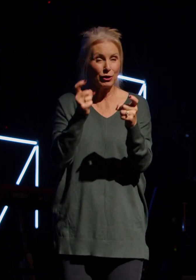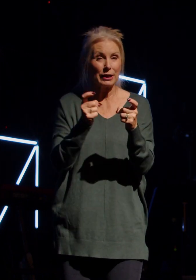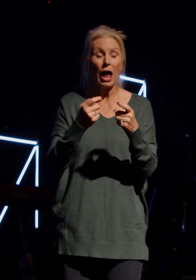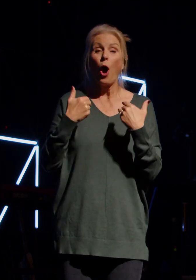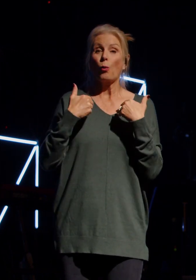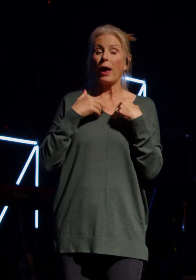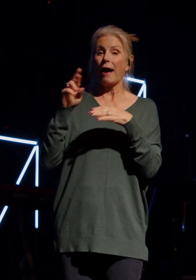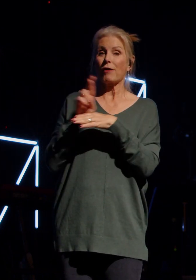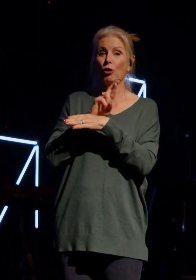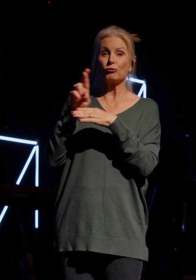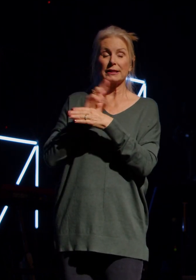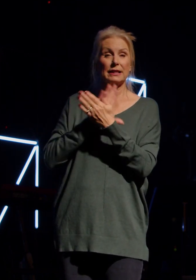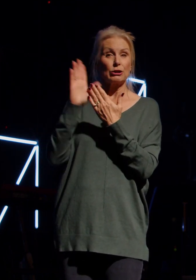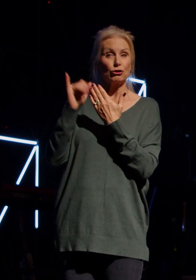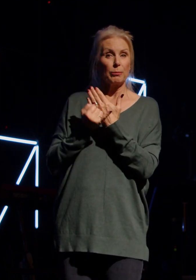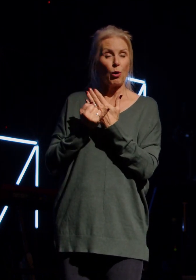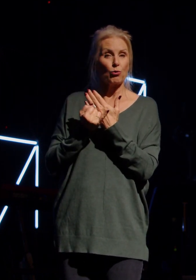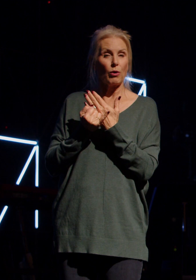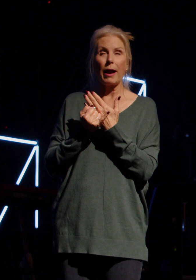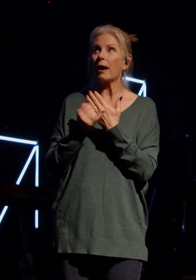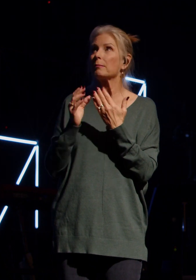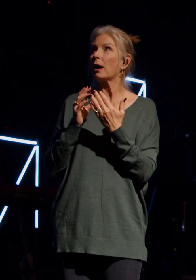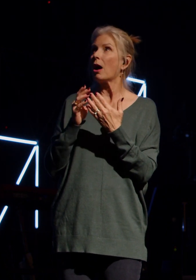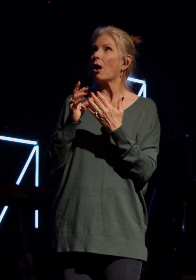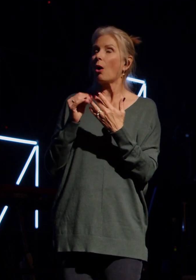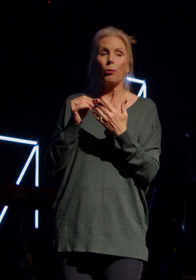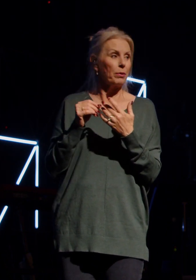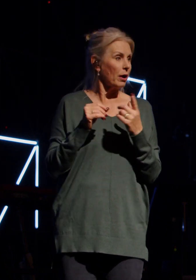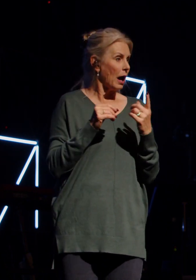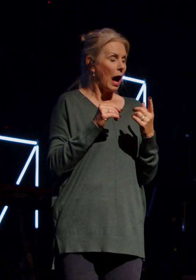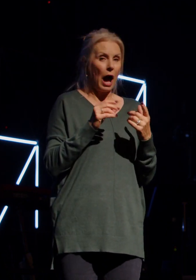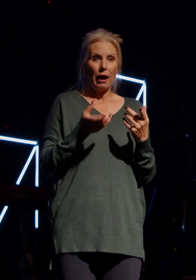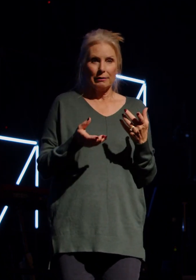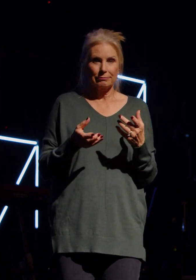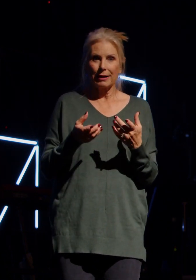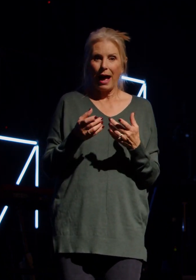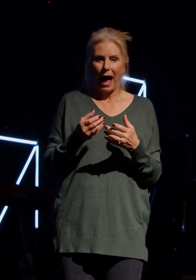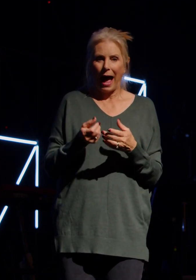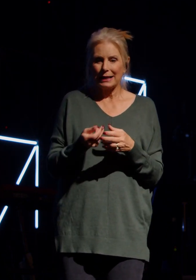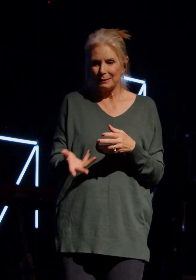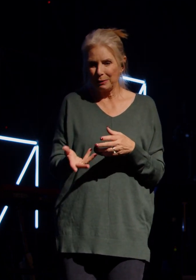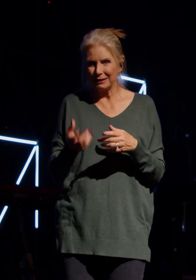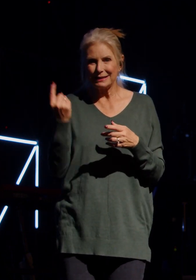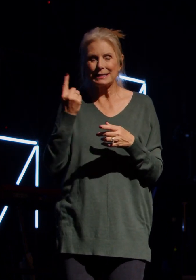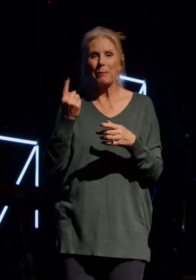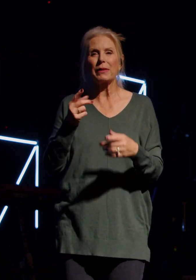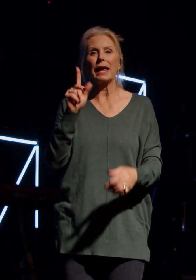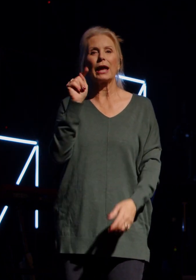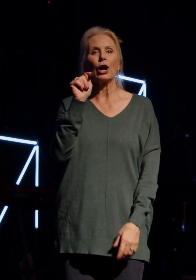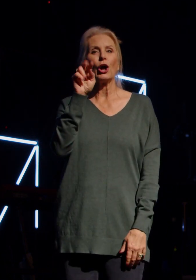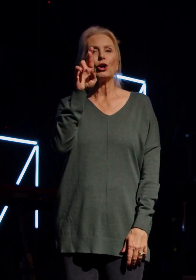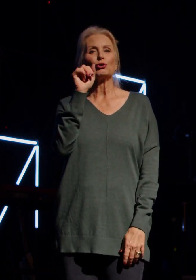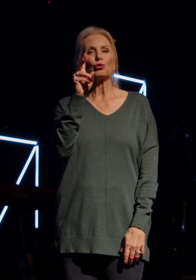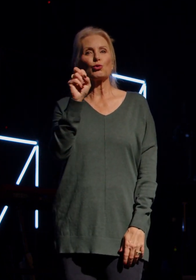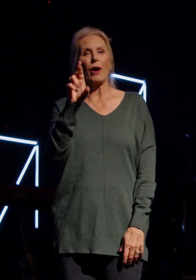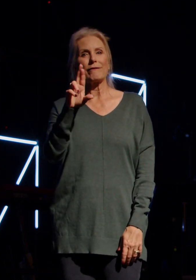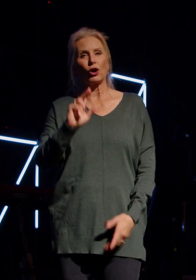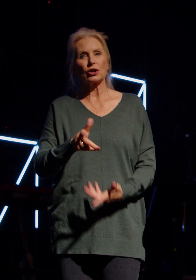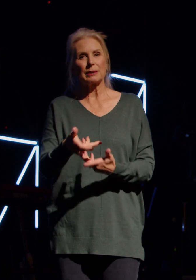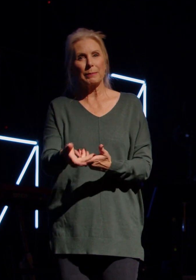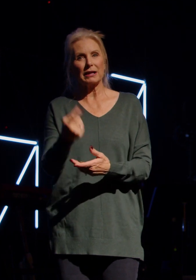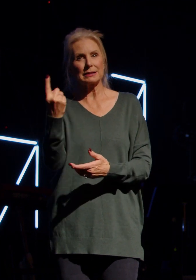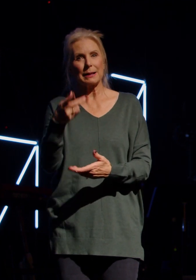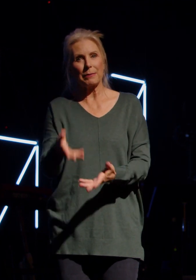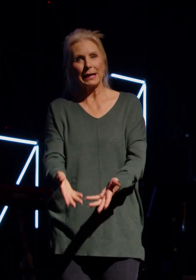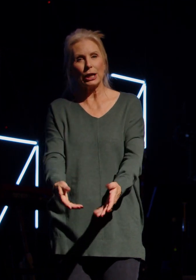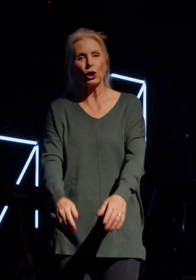out, looks like a communion cup just fell here. last week, Trevor, I see you over there.